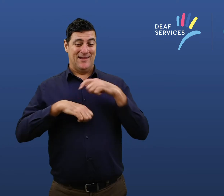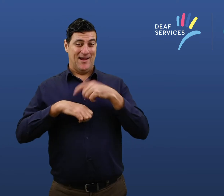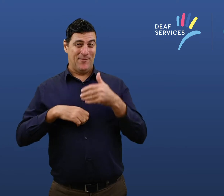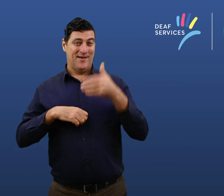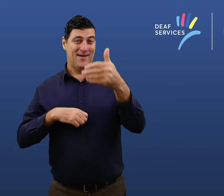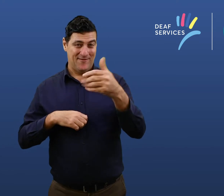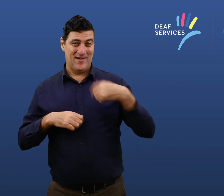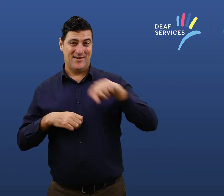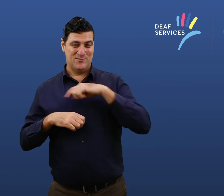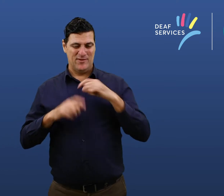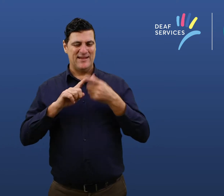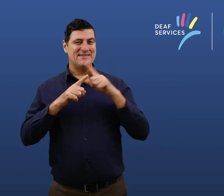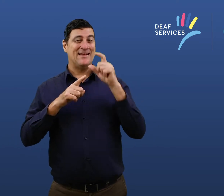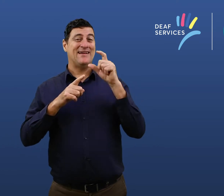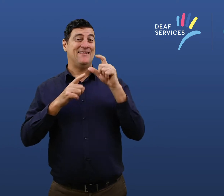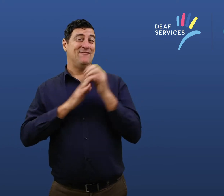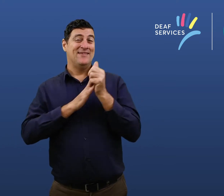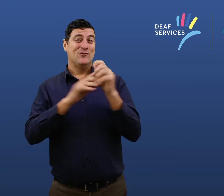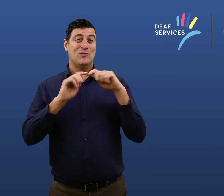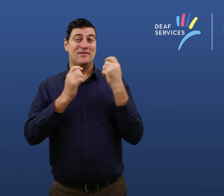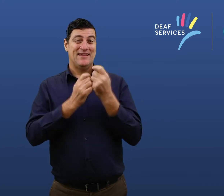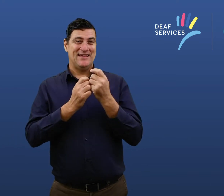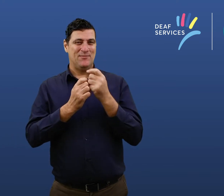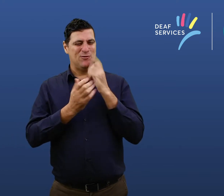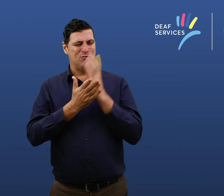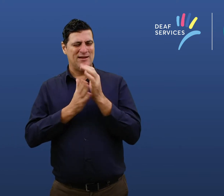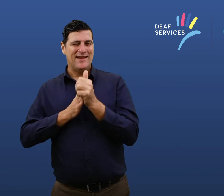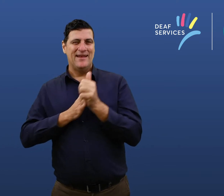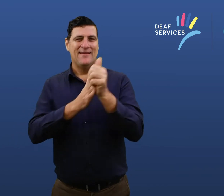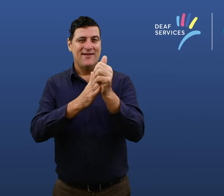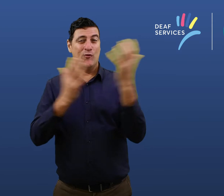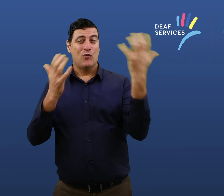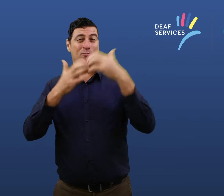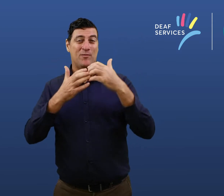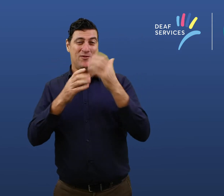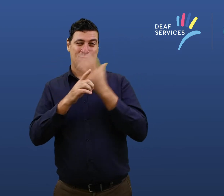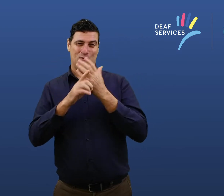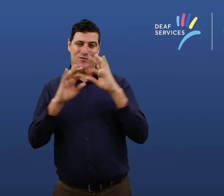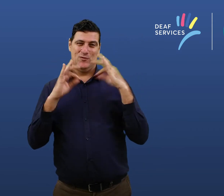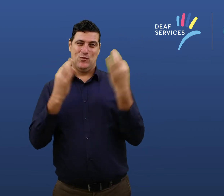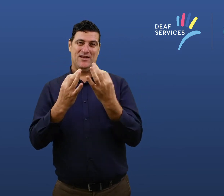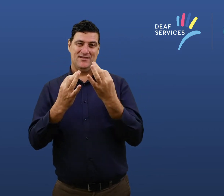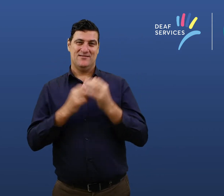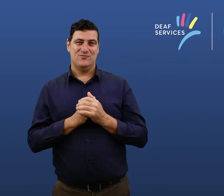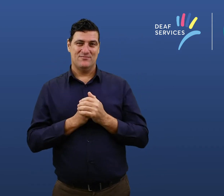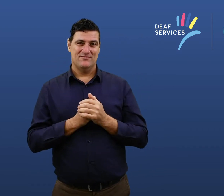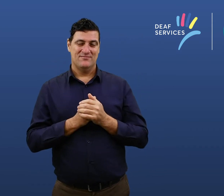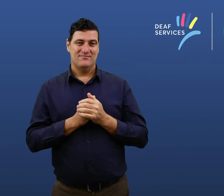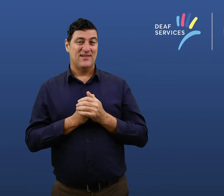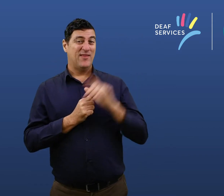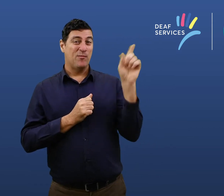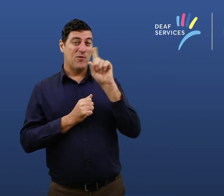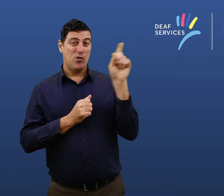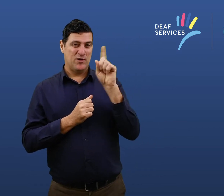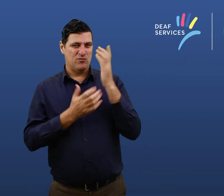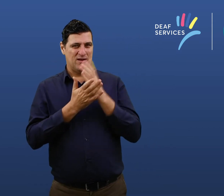It's a really exciting time ahead for us, with the executive leadership team being able to complement the